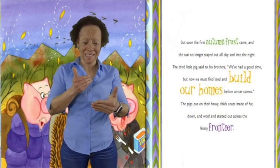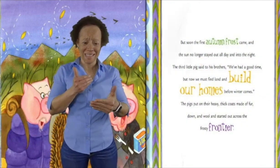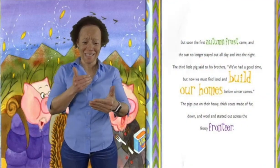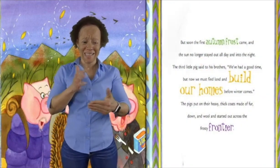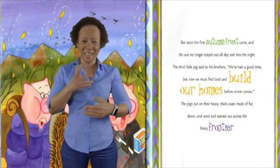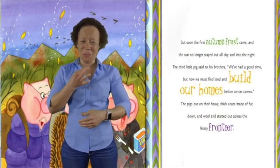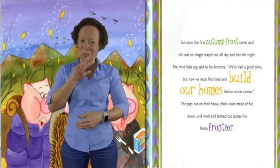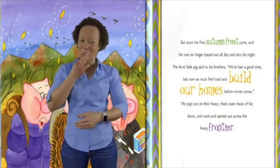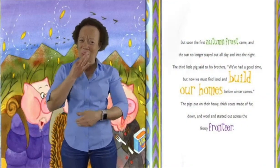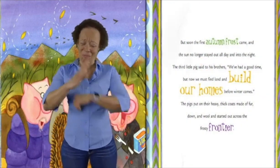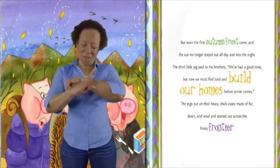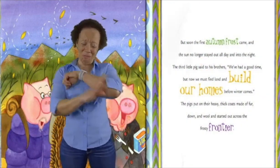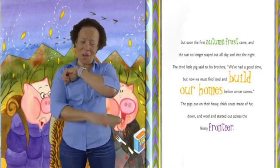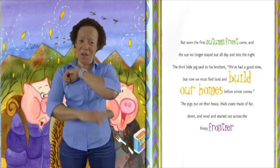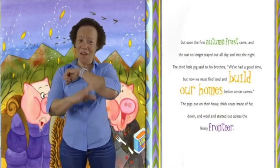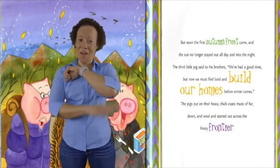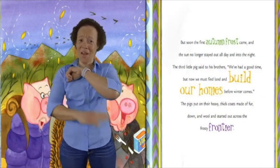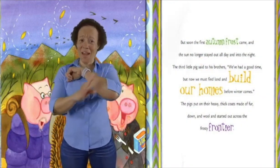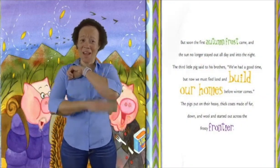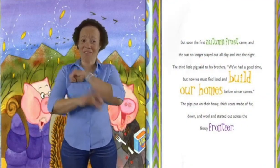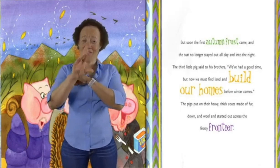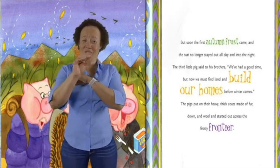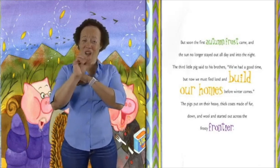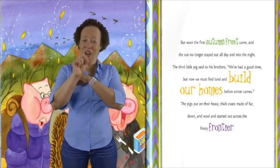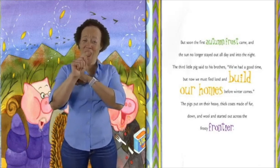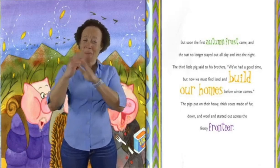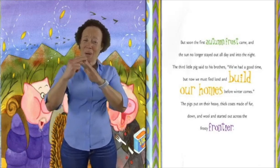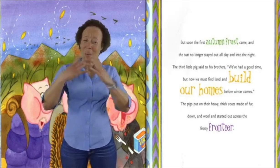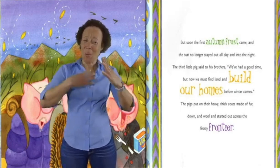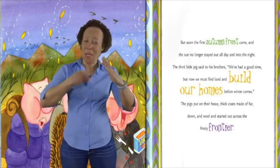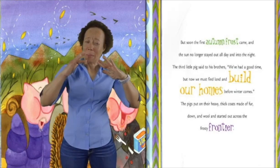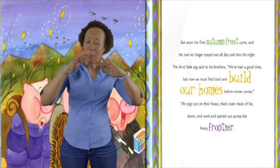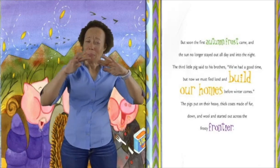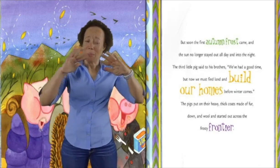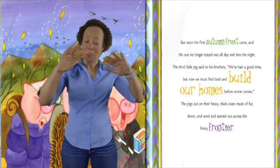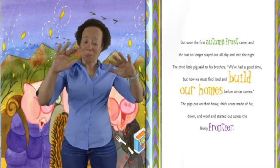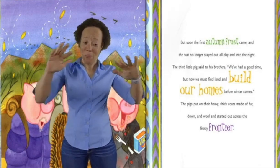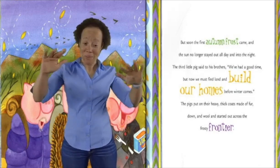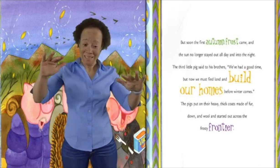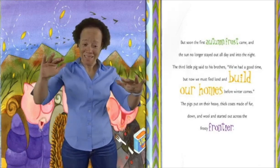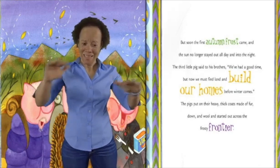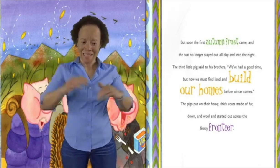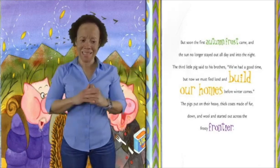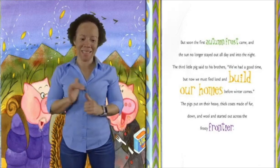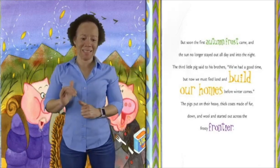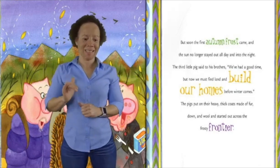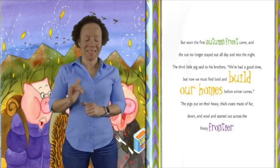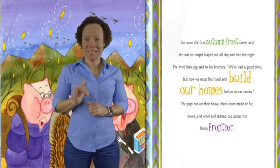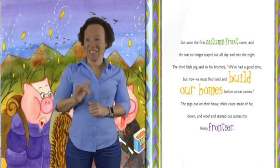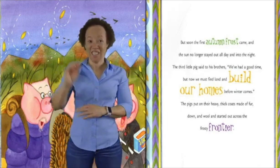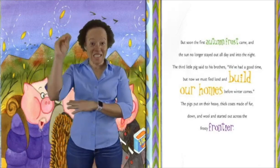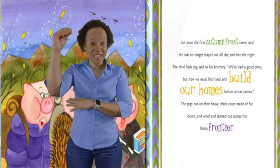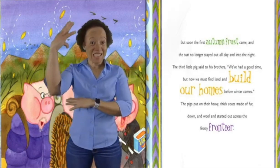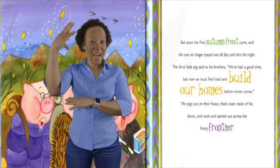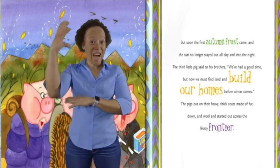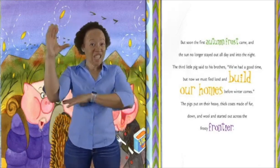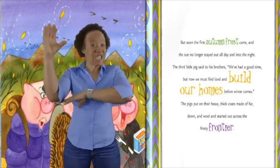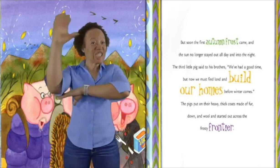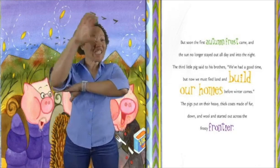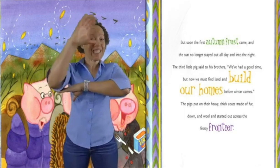But soon the first autumn frost came, and the sun no longer stayed out all day